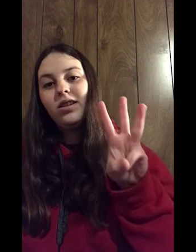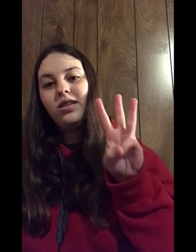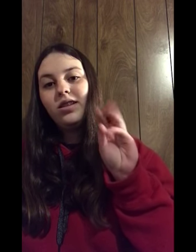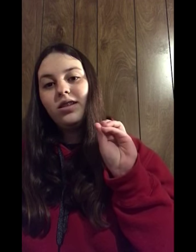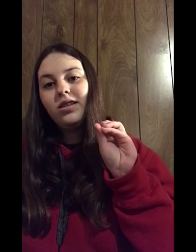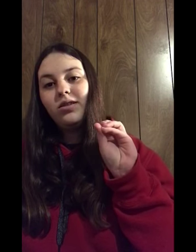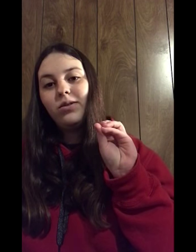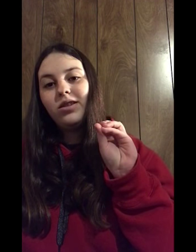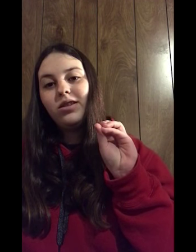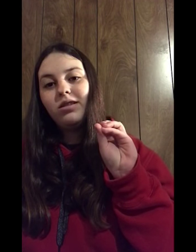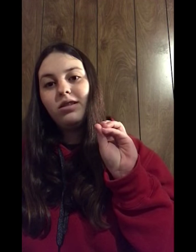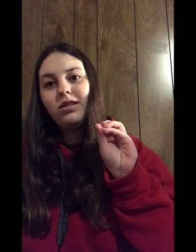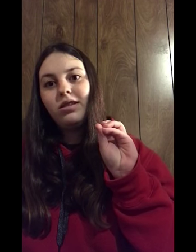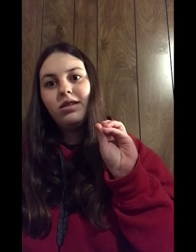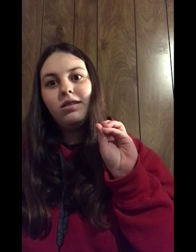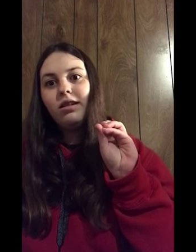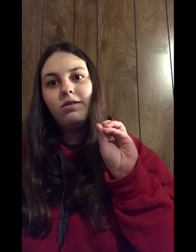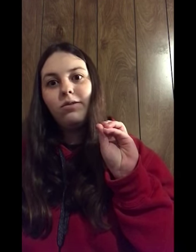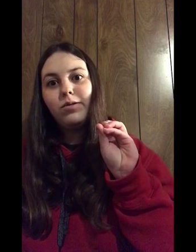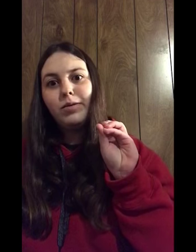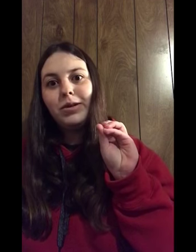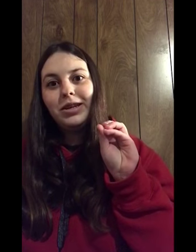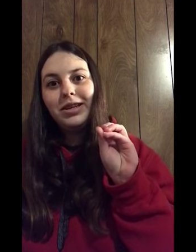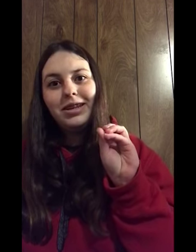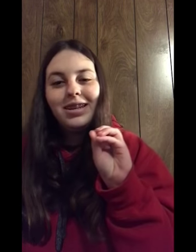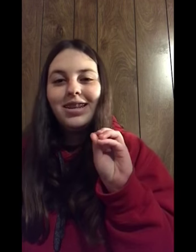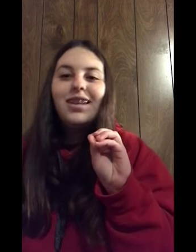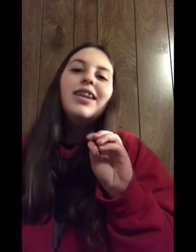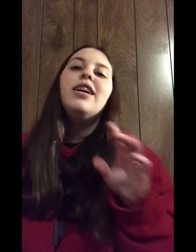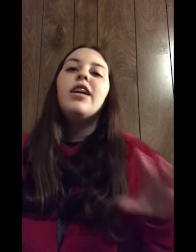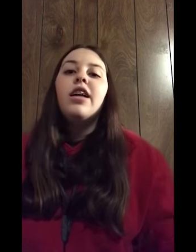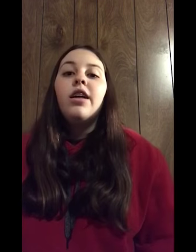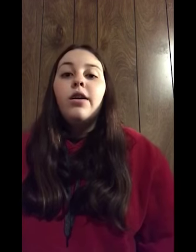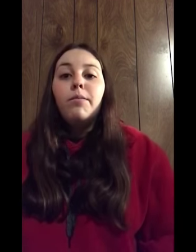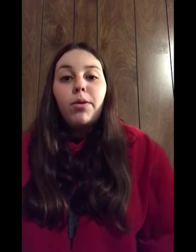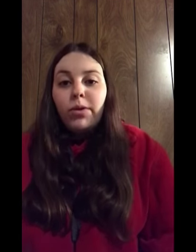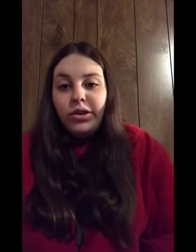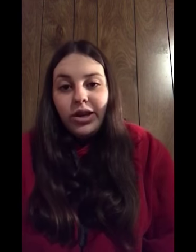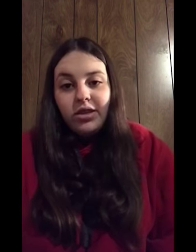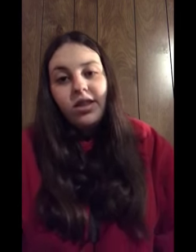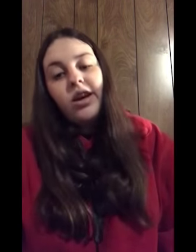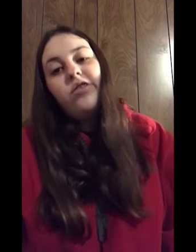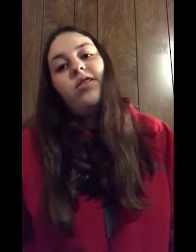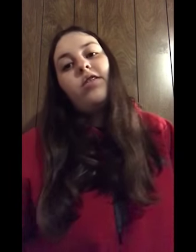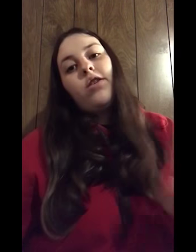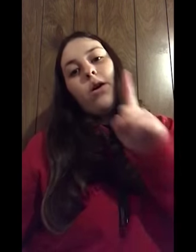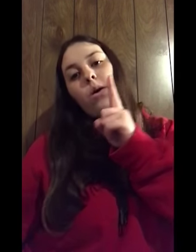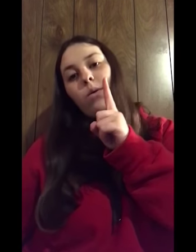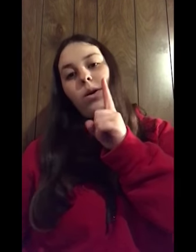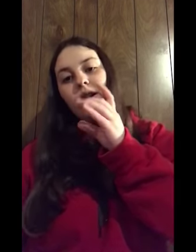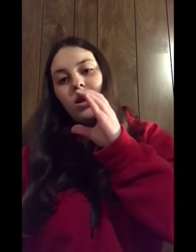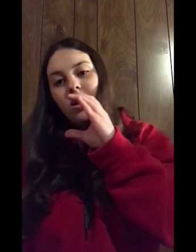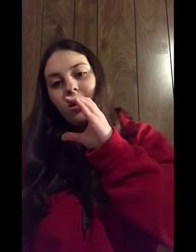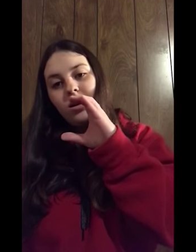61, 60. I don't know where I'm going. But when you get into the hundreds, 100.